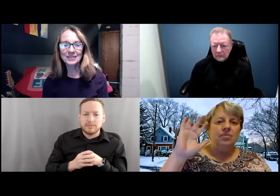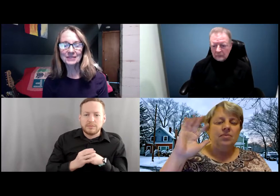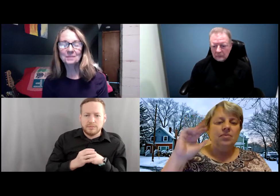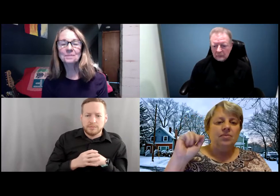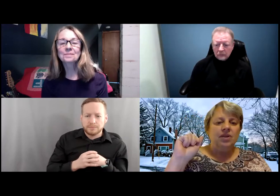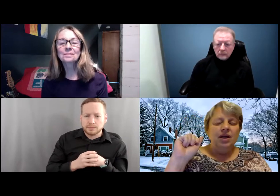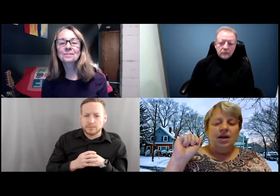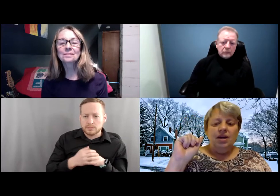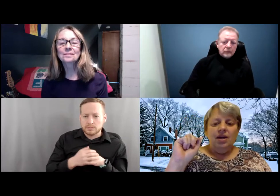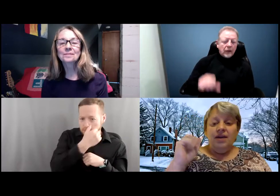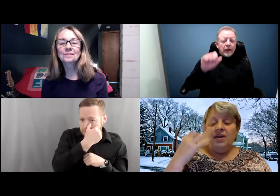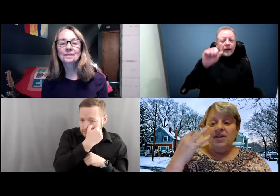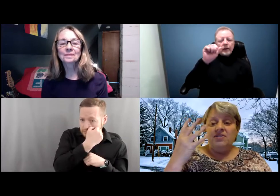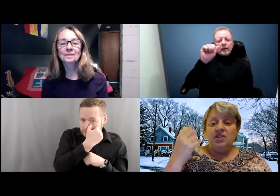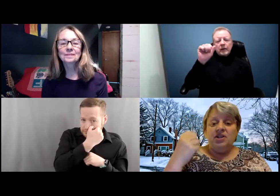Betsy.